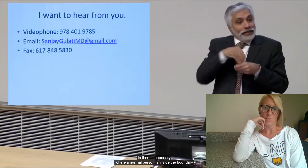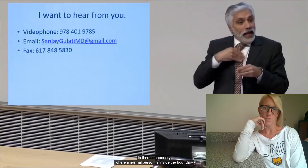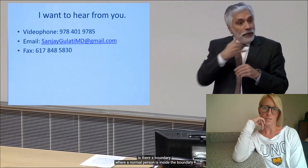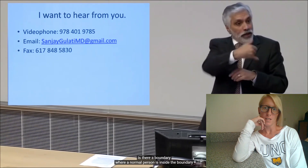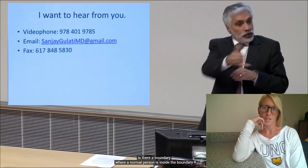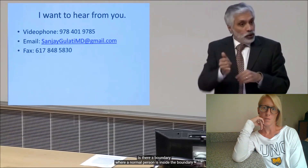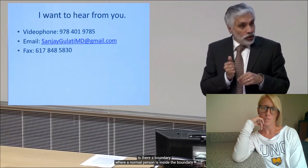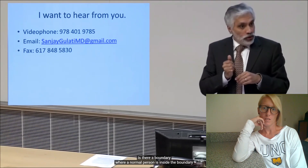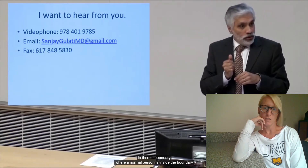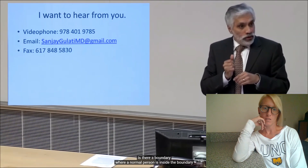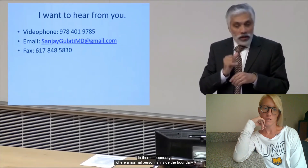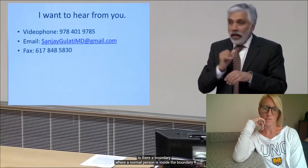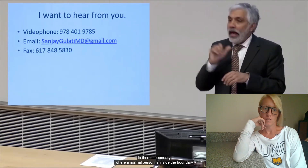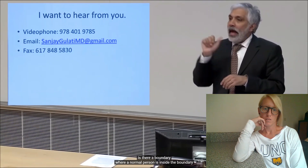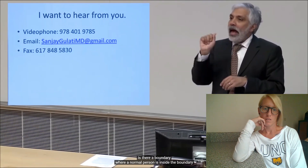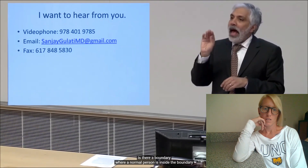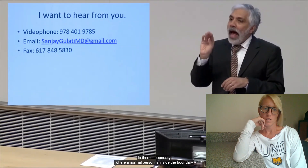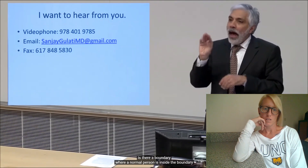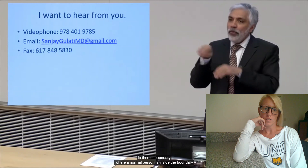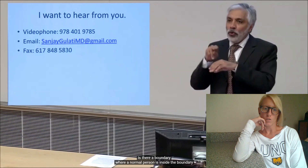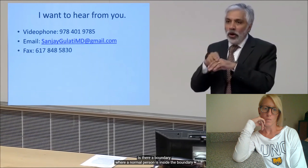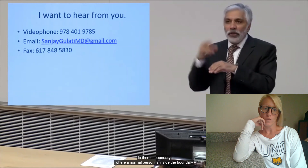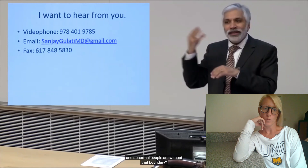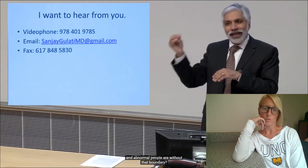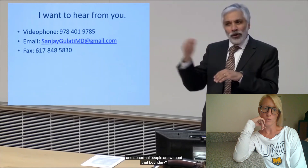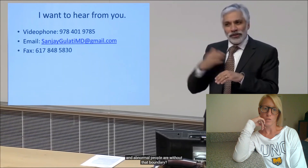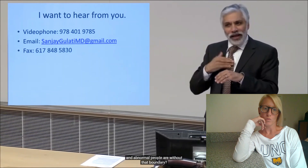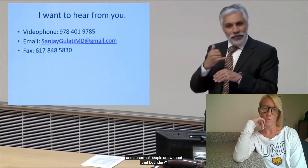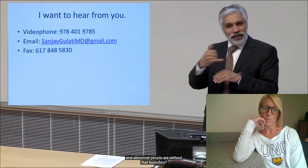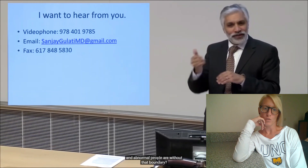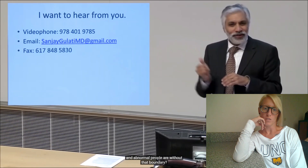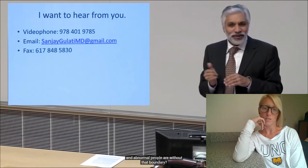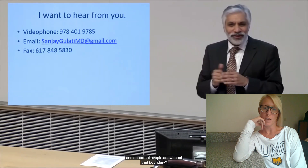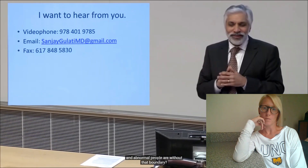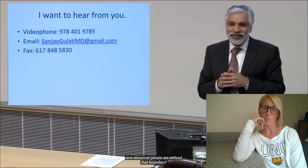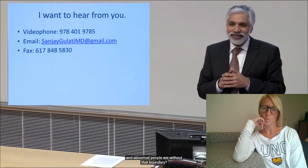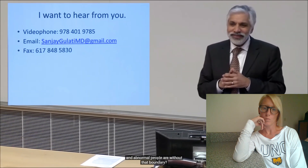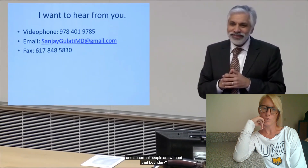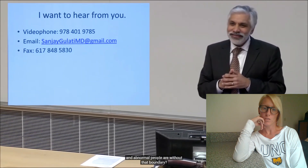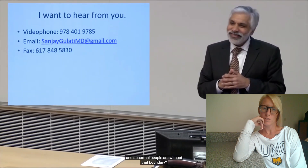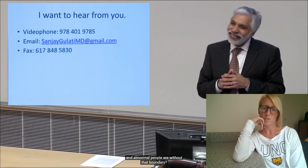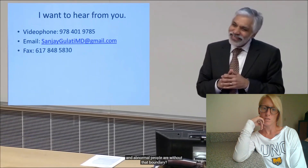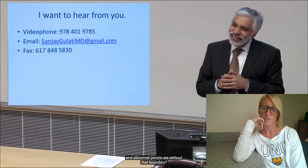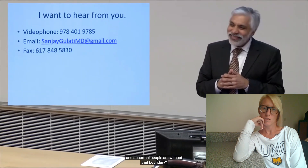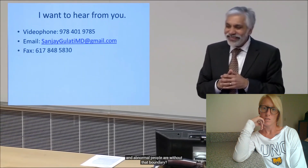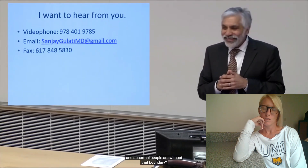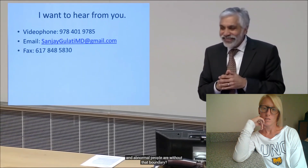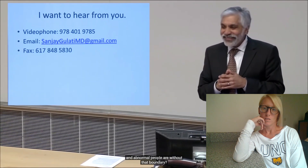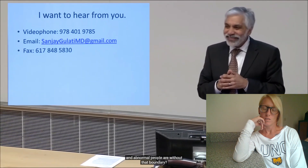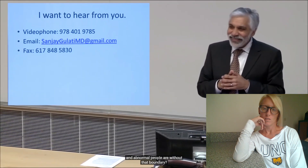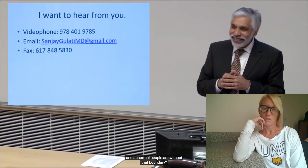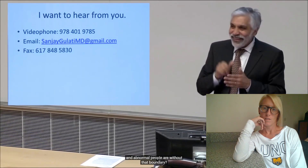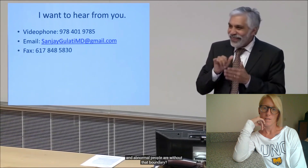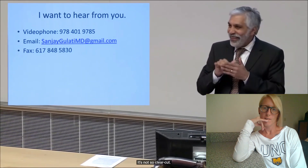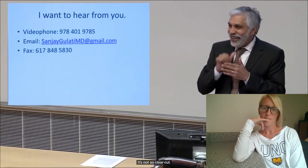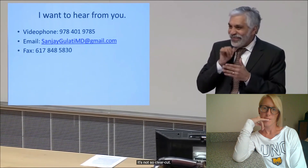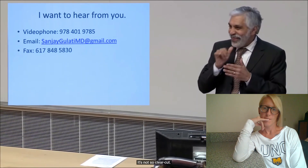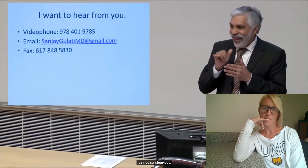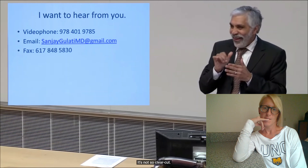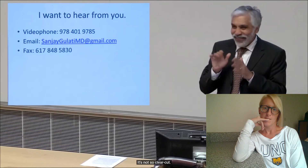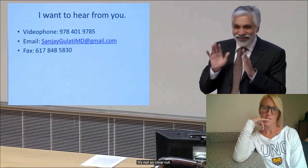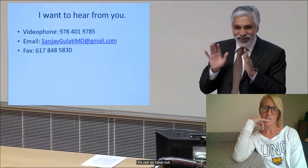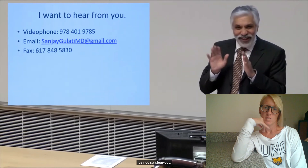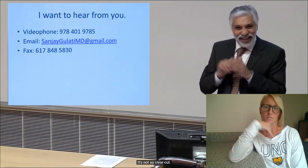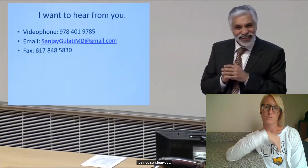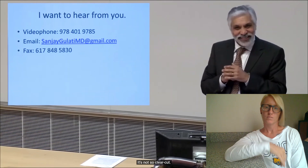we all are the same? where a normal person is inside Is the there a boundary boundary between a and normal abnormal person and people are abnormal without that person? boundary? It's not so